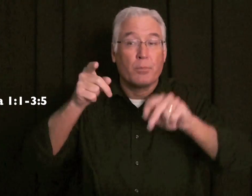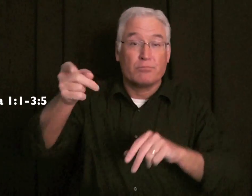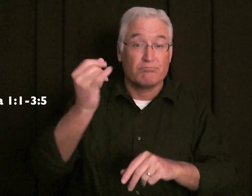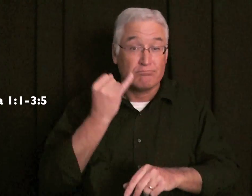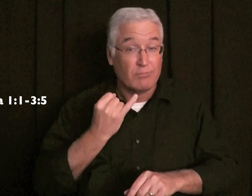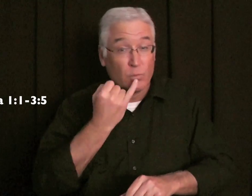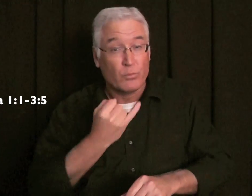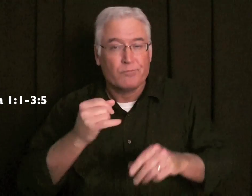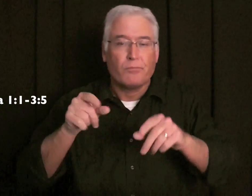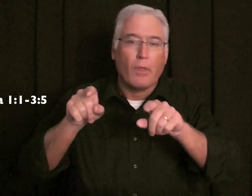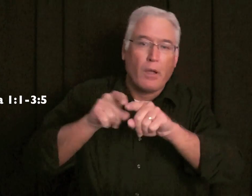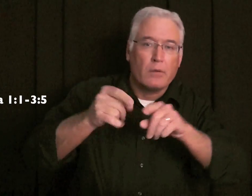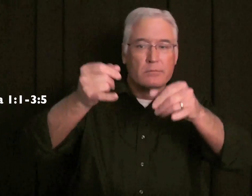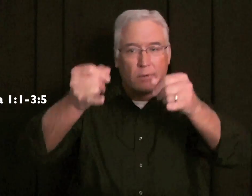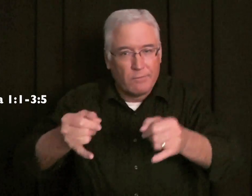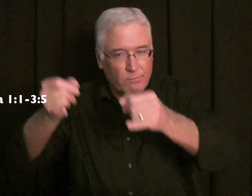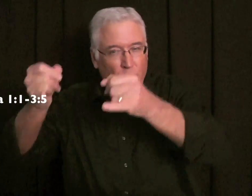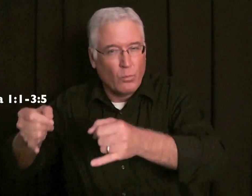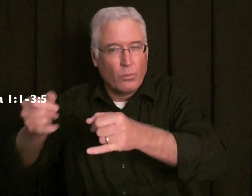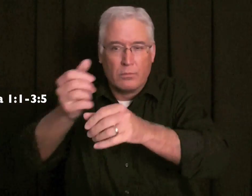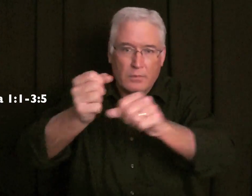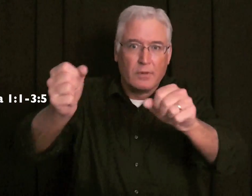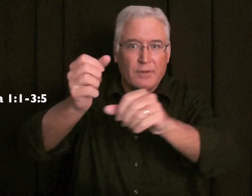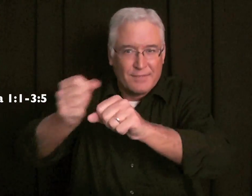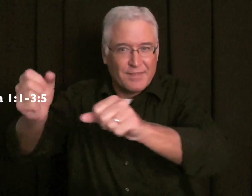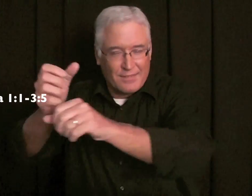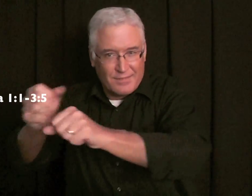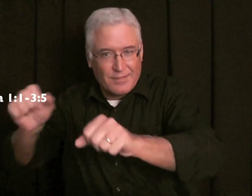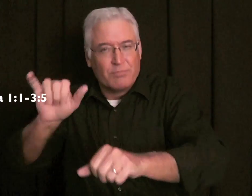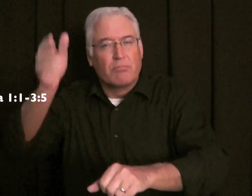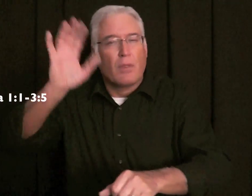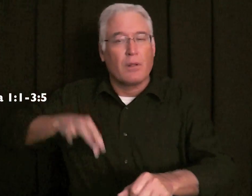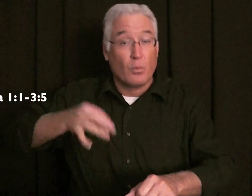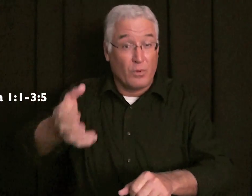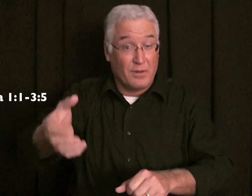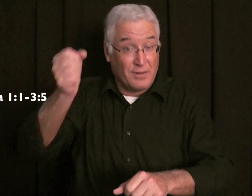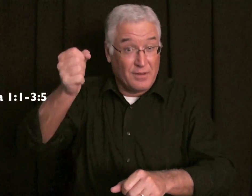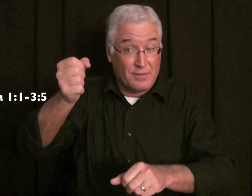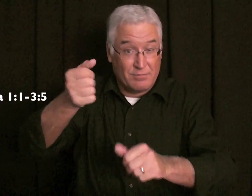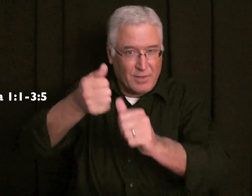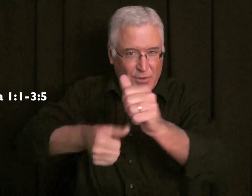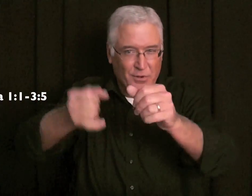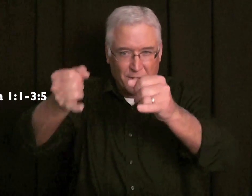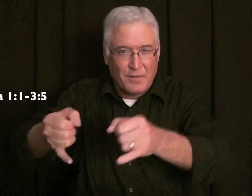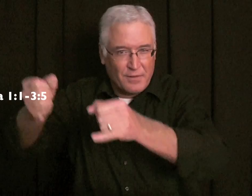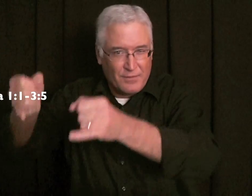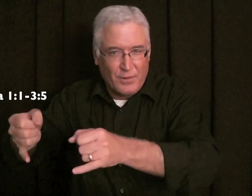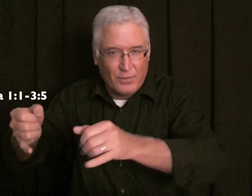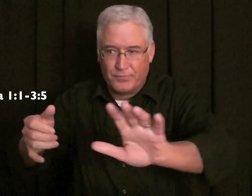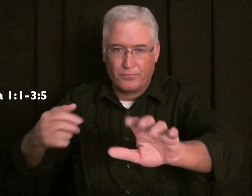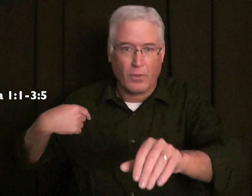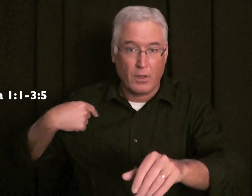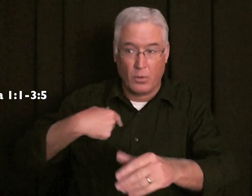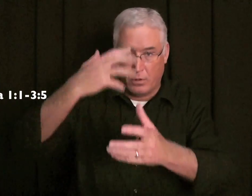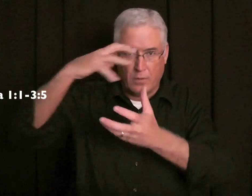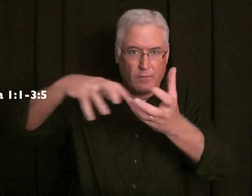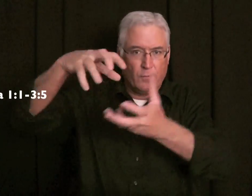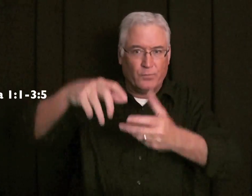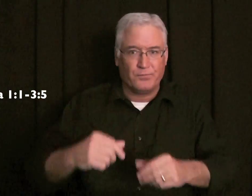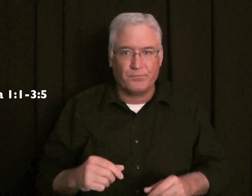are talking about the people of Israel, being individually saved, God redeeming them individually.